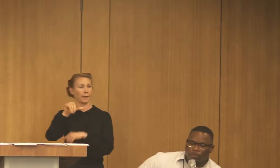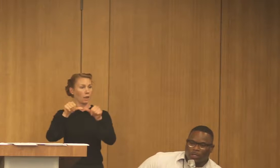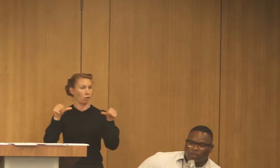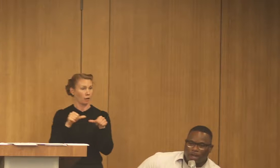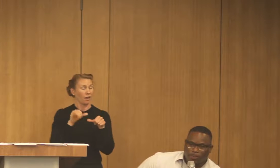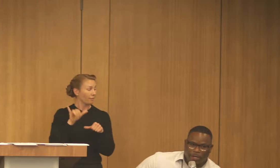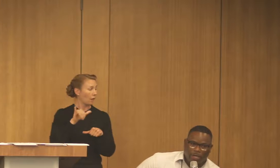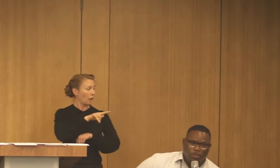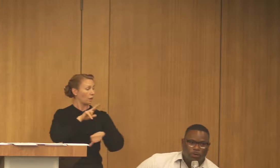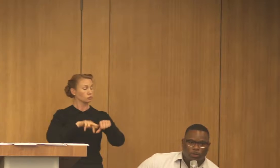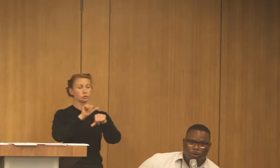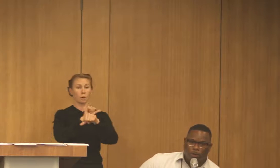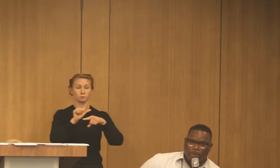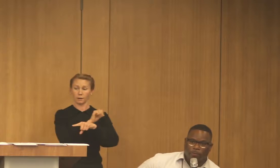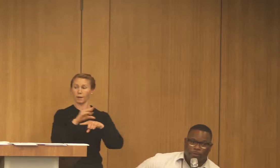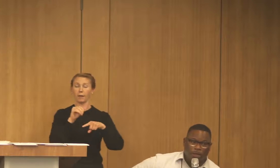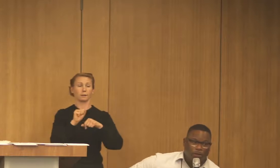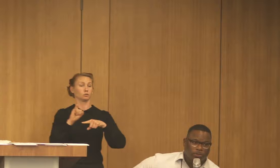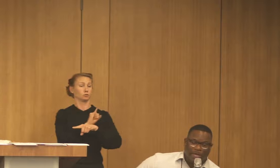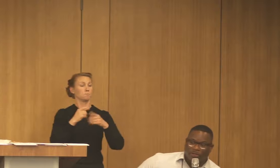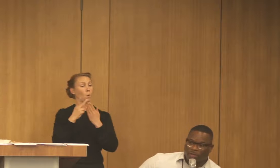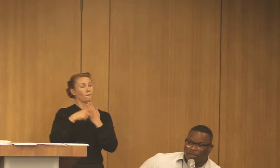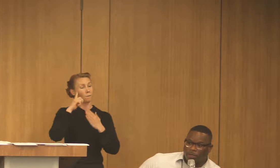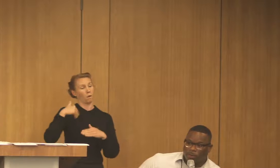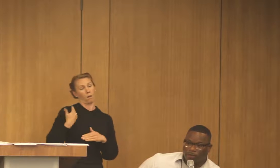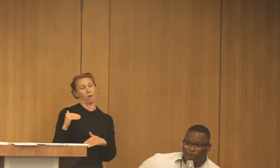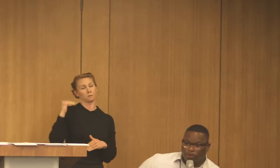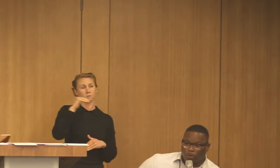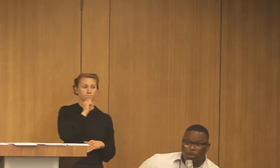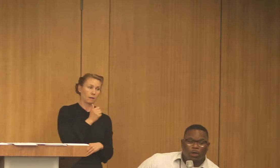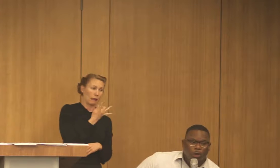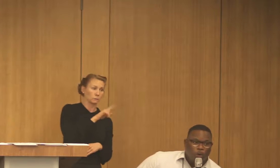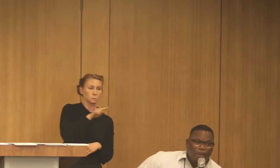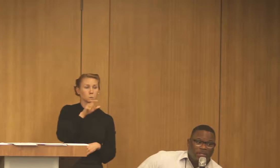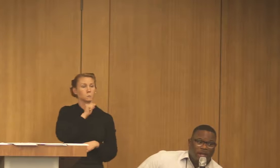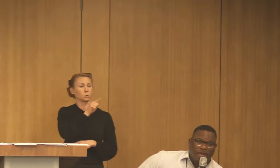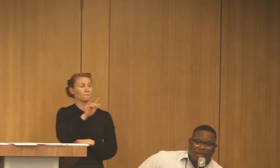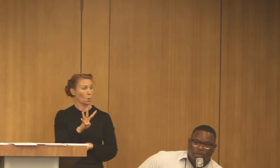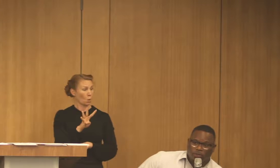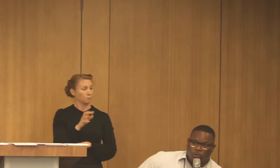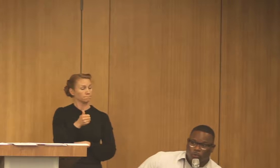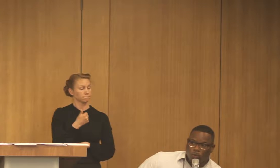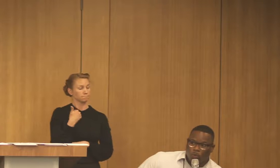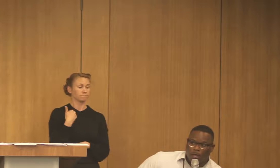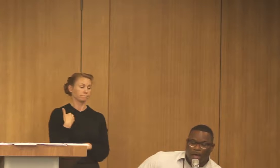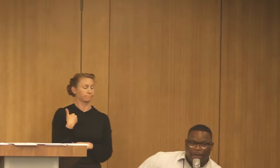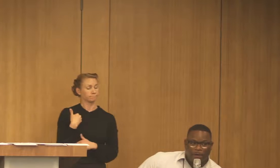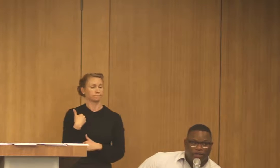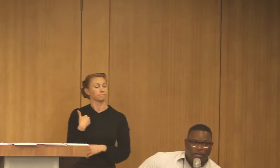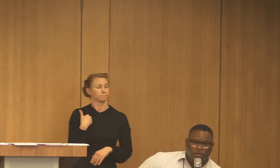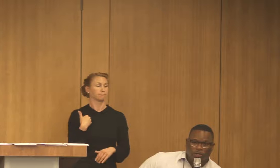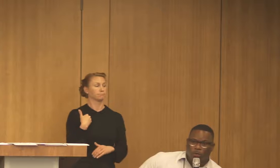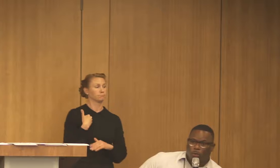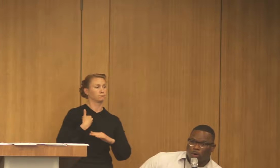national job training and internship program for young adults ages 18 to 24 years old who have been denied access to